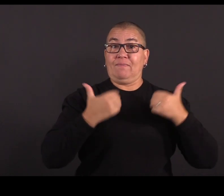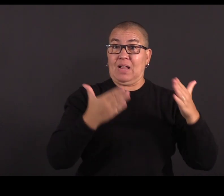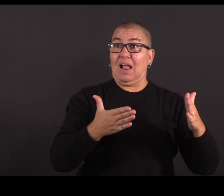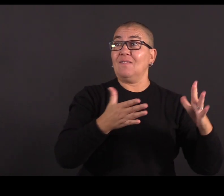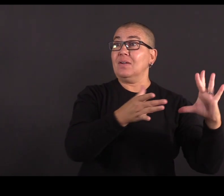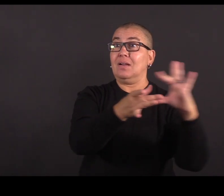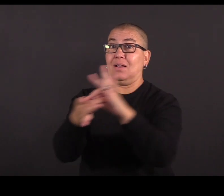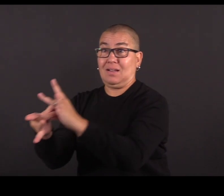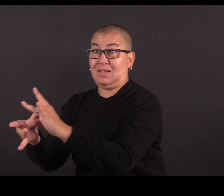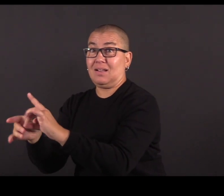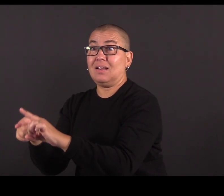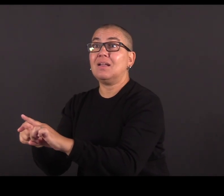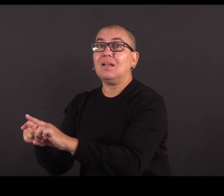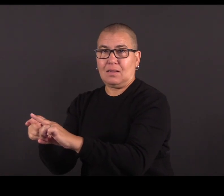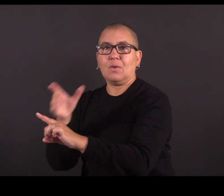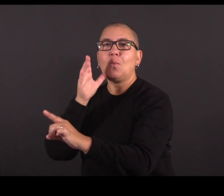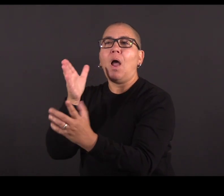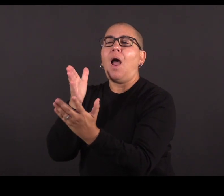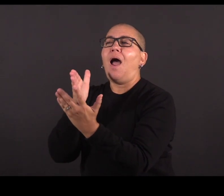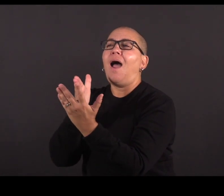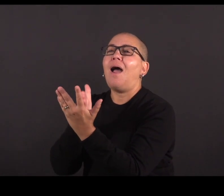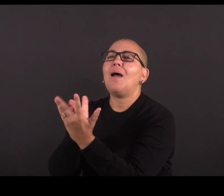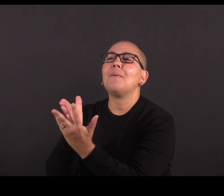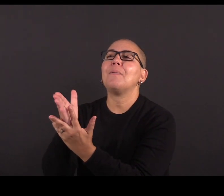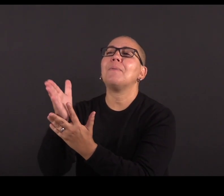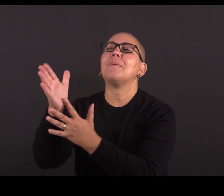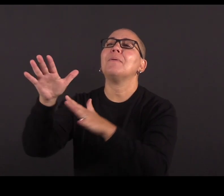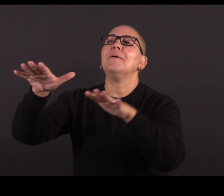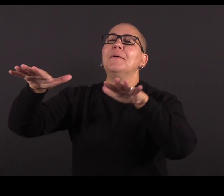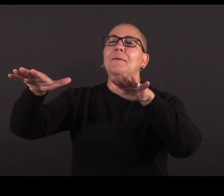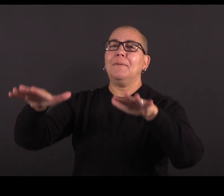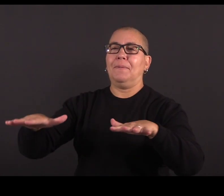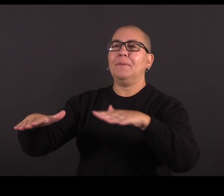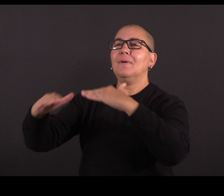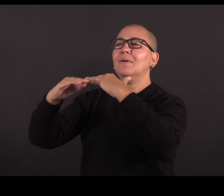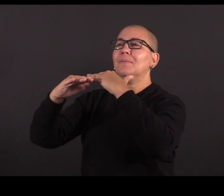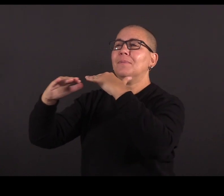to thrive and achieve safe and stable housing.